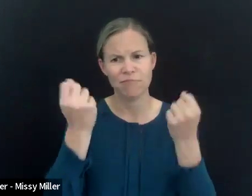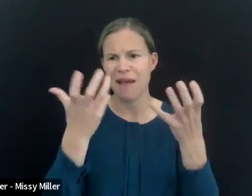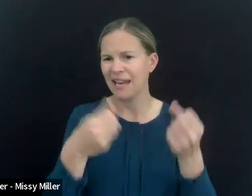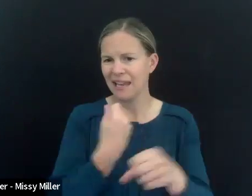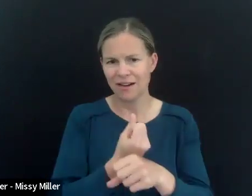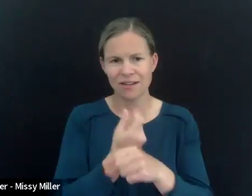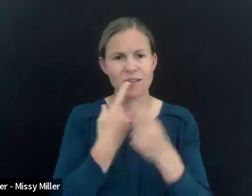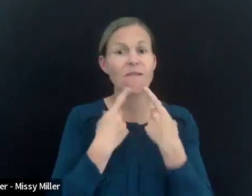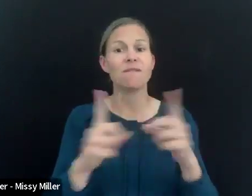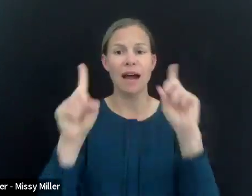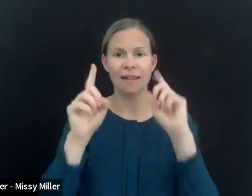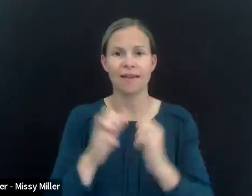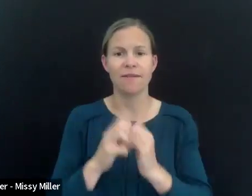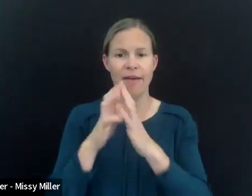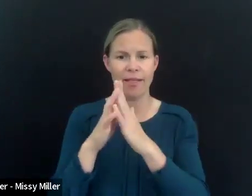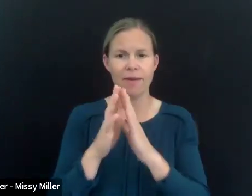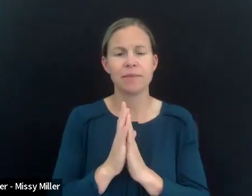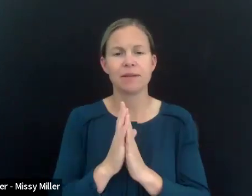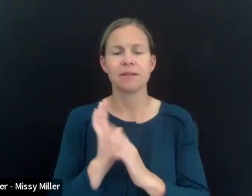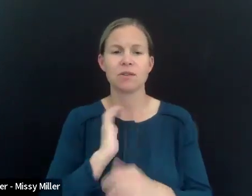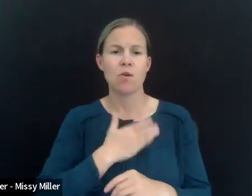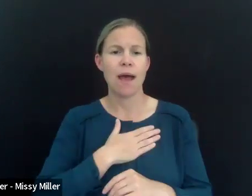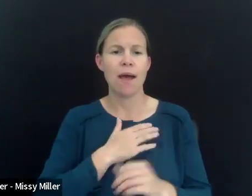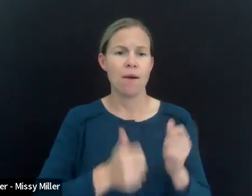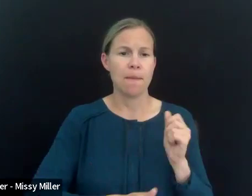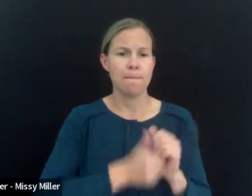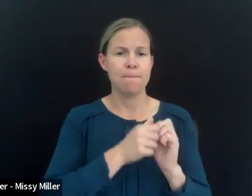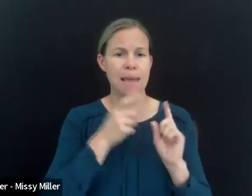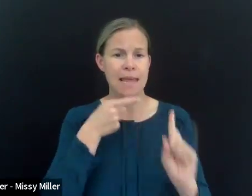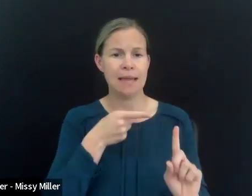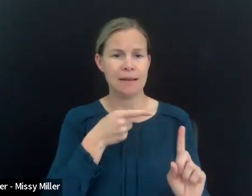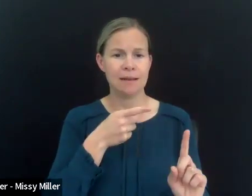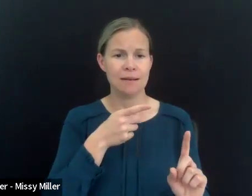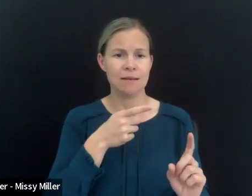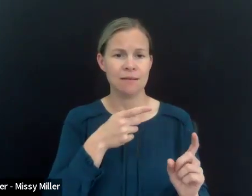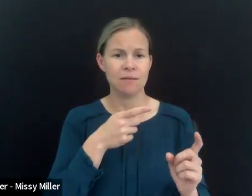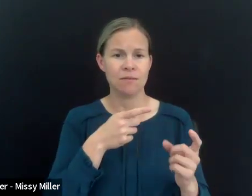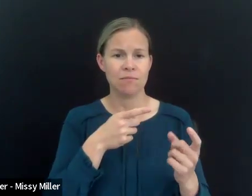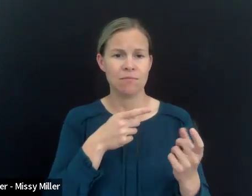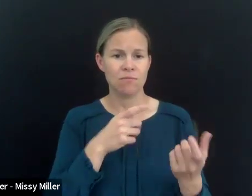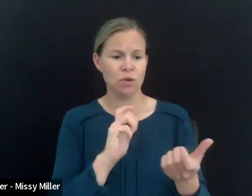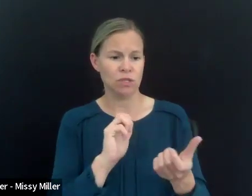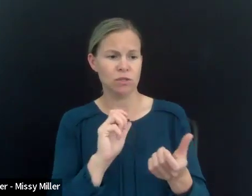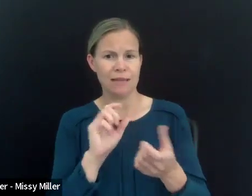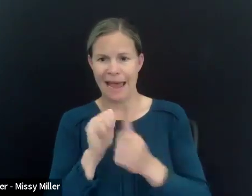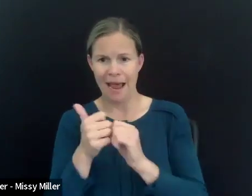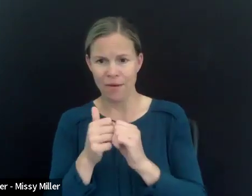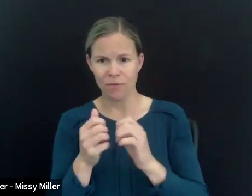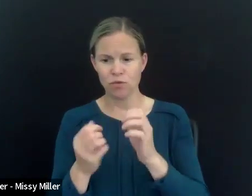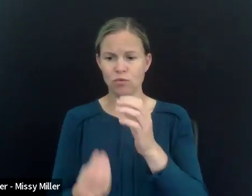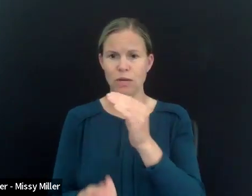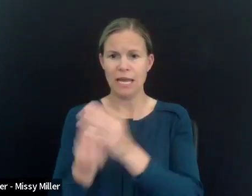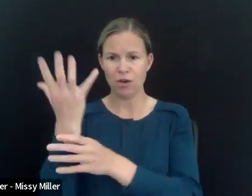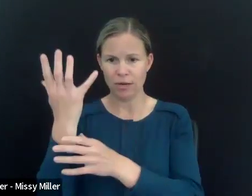goals is, our main goal in opening was to increase the number of people using out-of-hospital birth as an option, but also to be a training ground